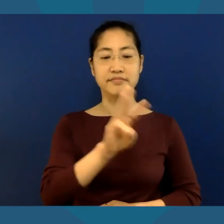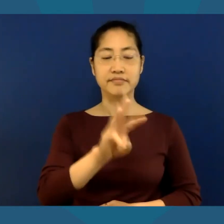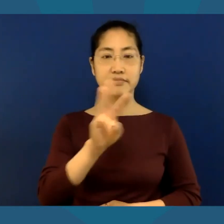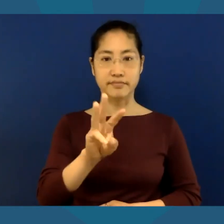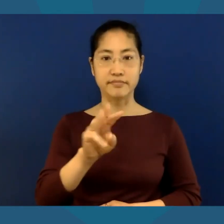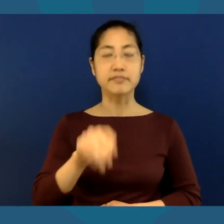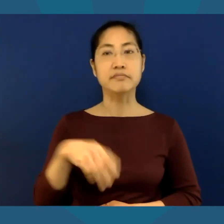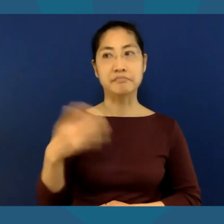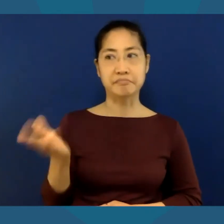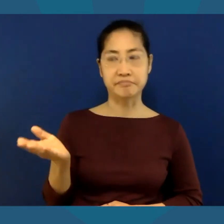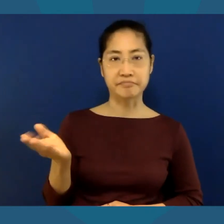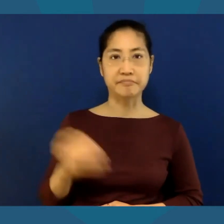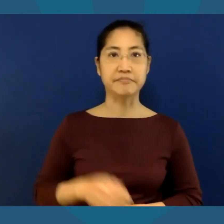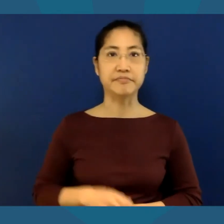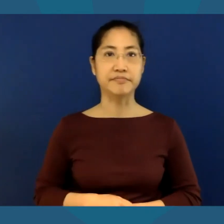Website,